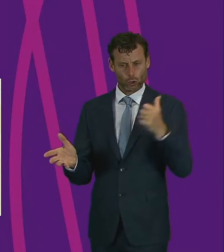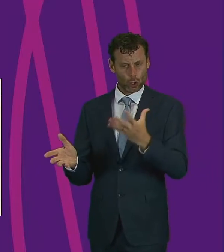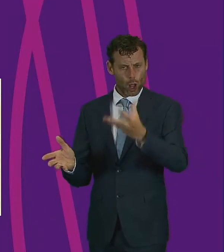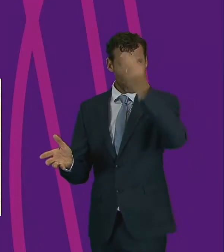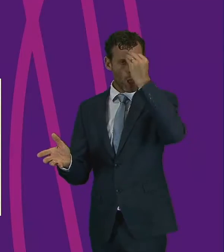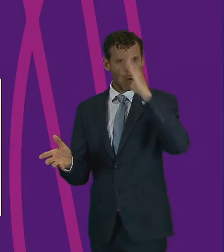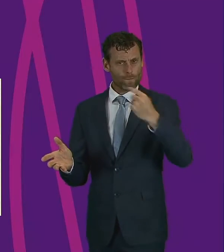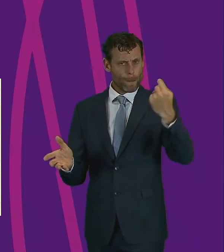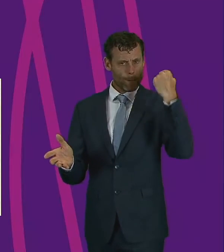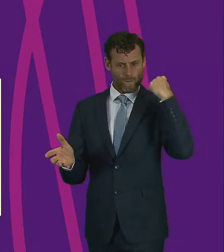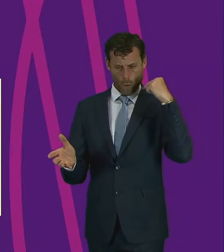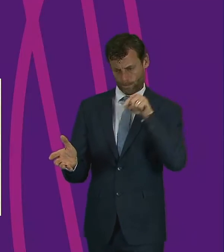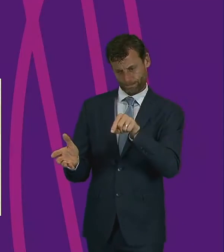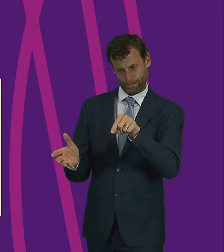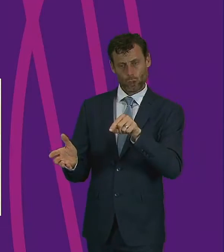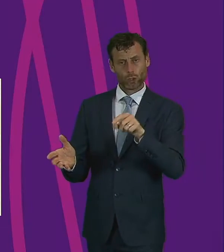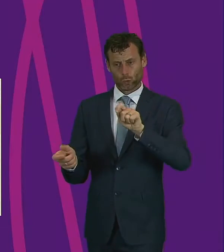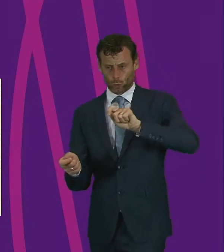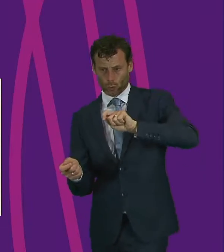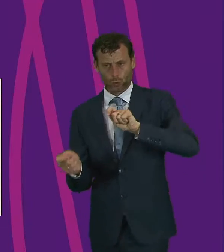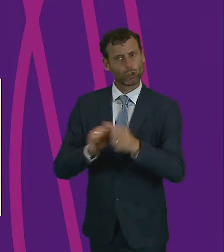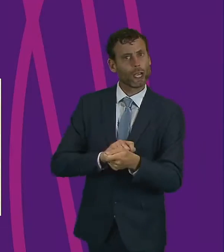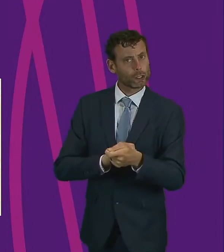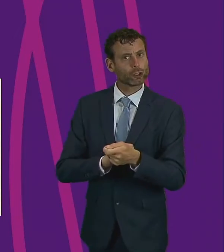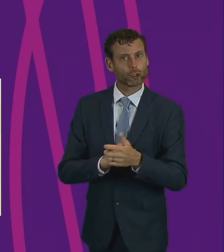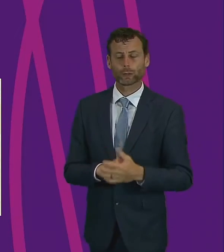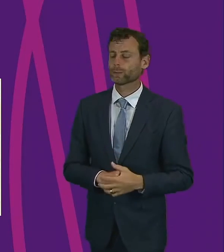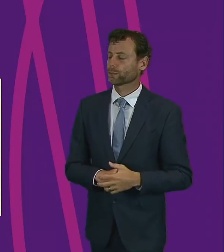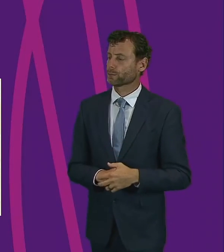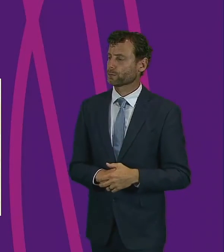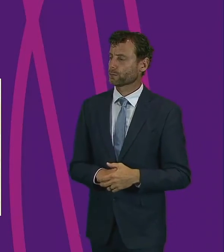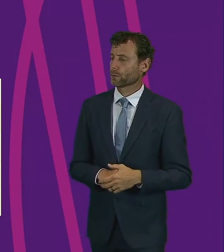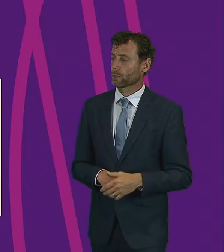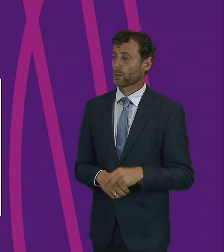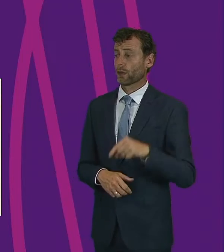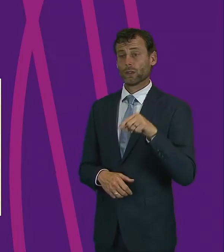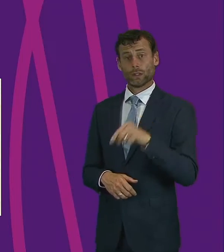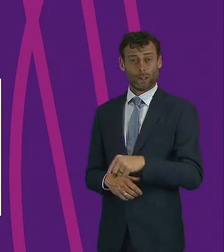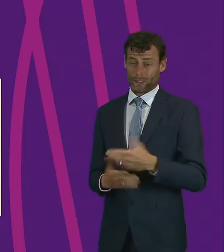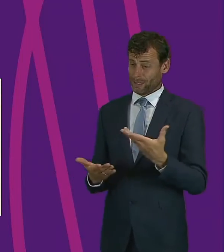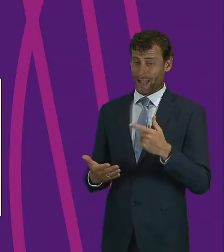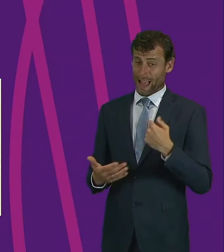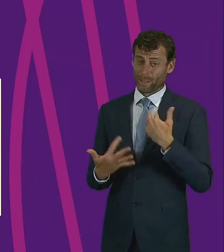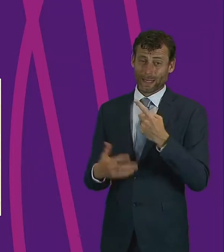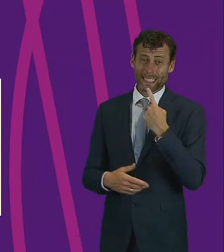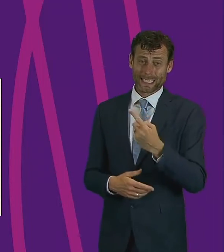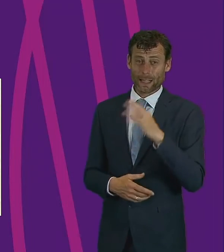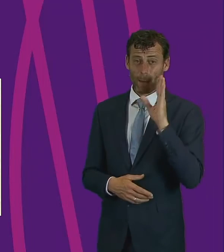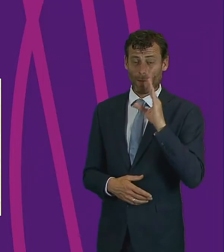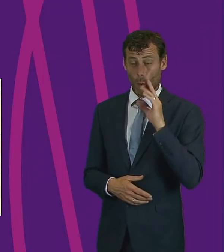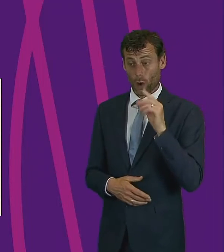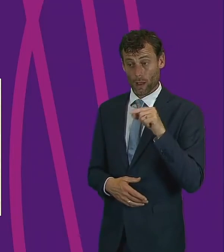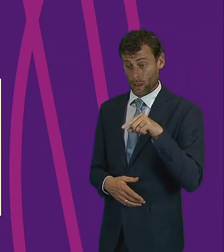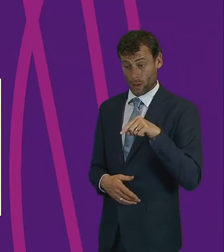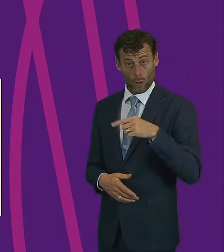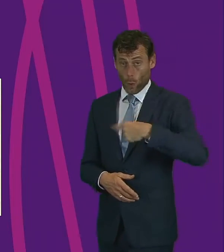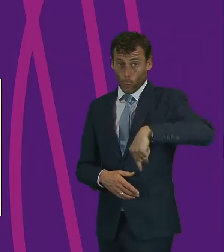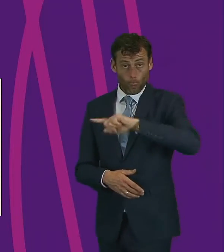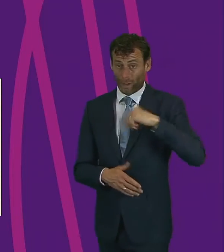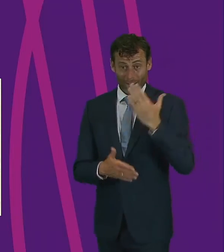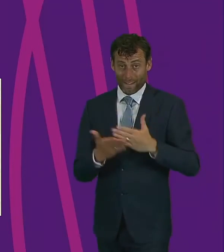for the foreseeable future. Presiding Officer, as I said earlier, this is an unprecedented situation for our economy.